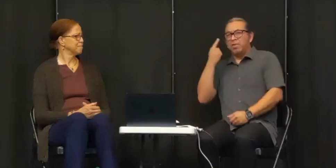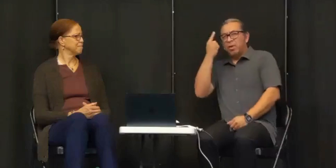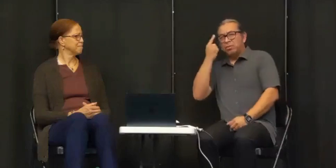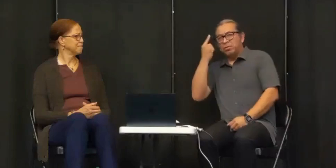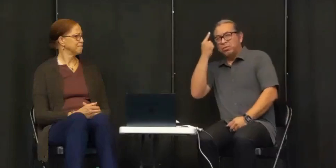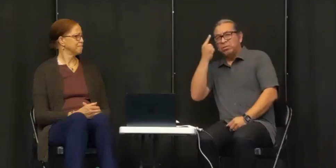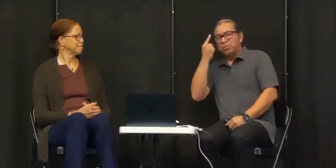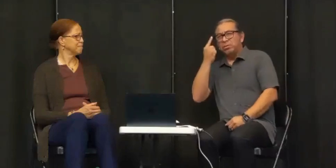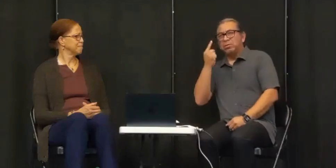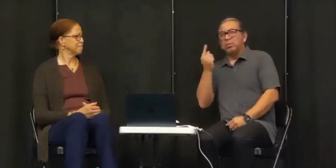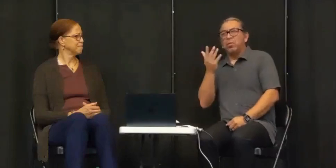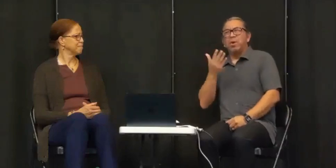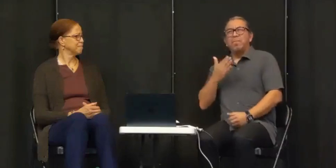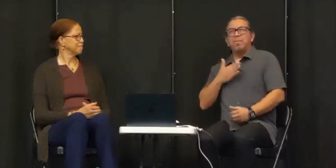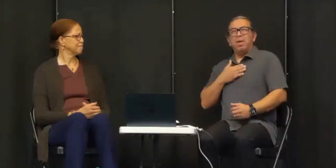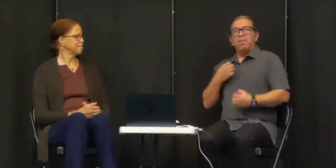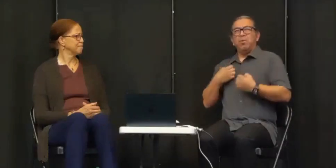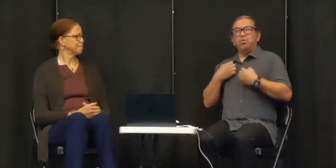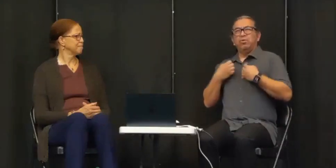feels like.